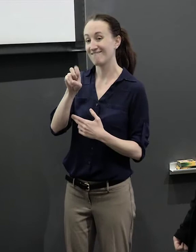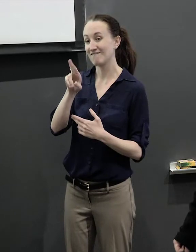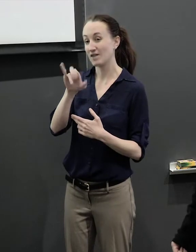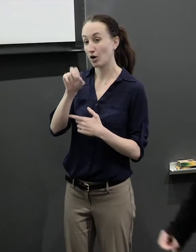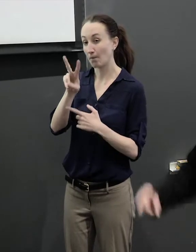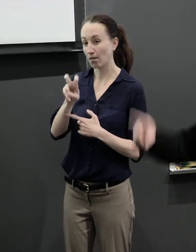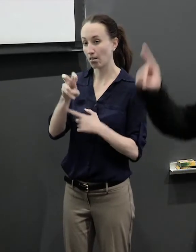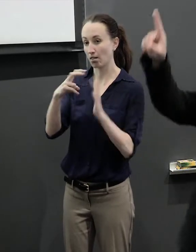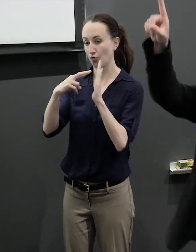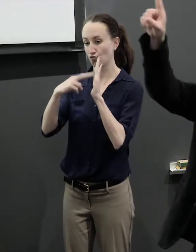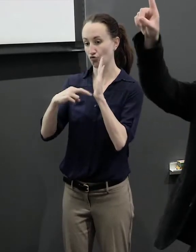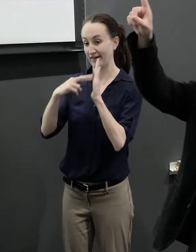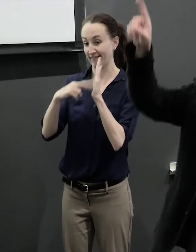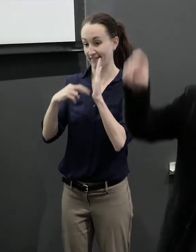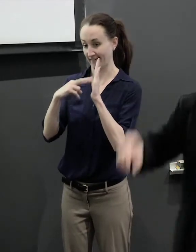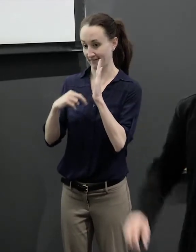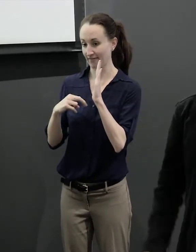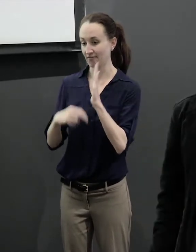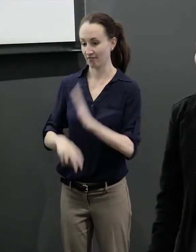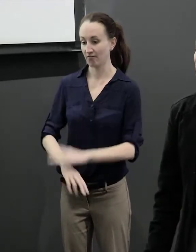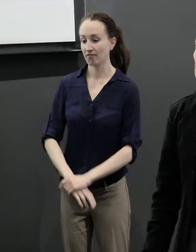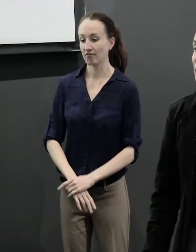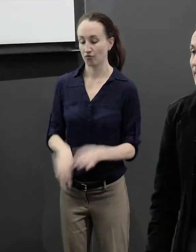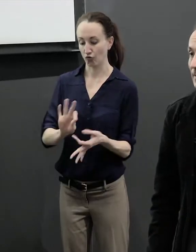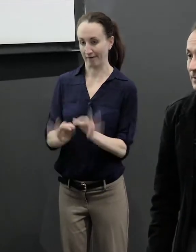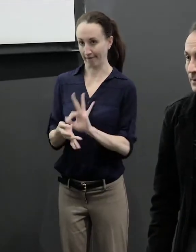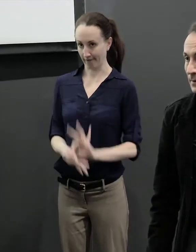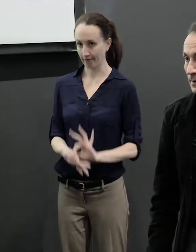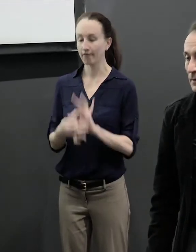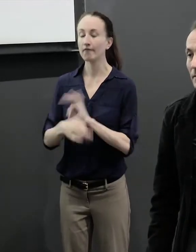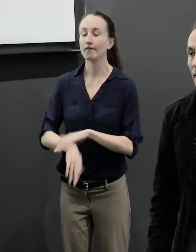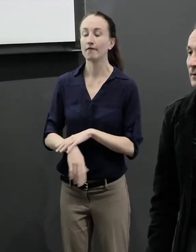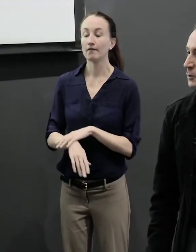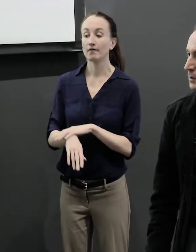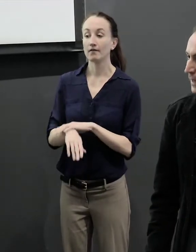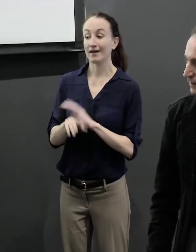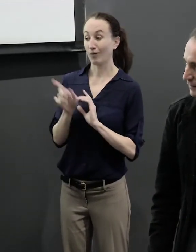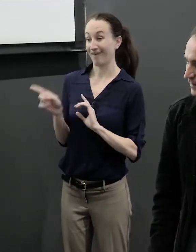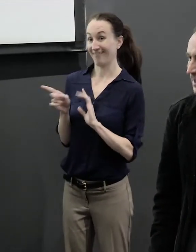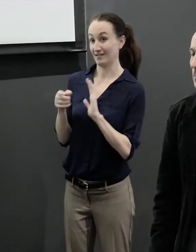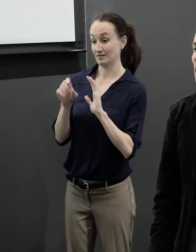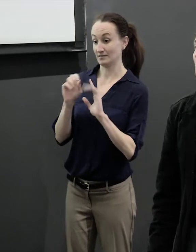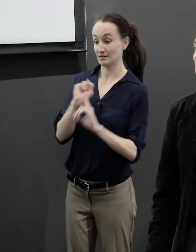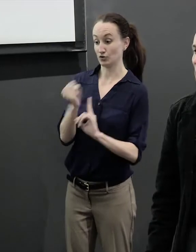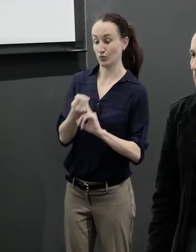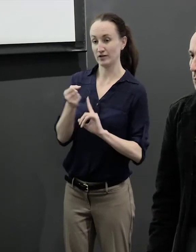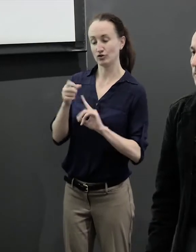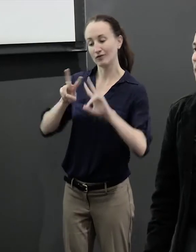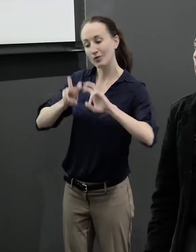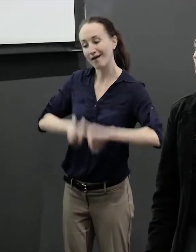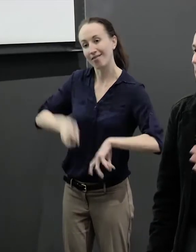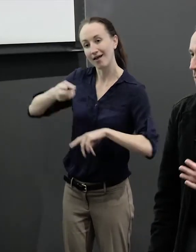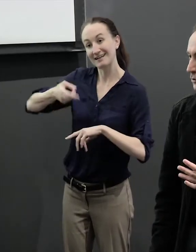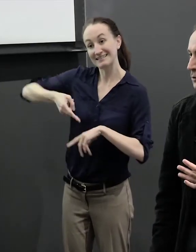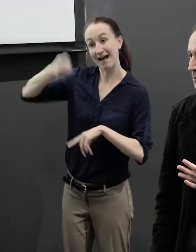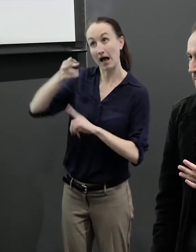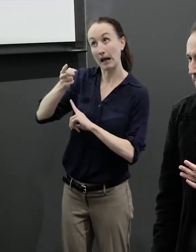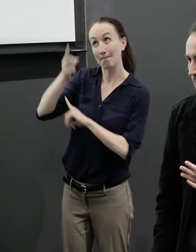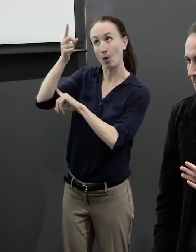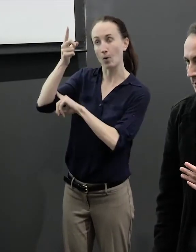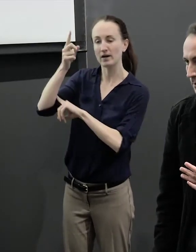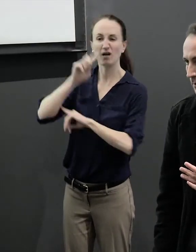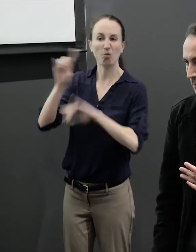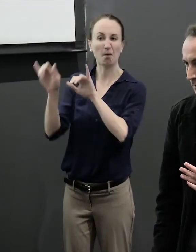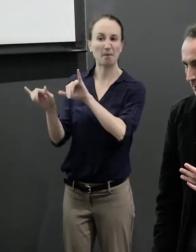But as far as I can tell, if you look at high pointing, in this case, it will behave the same whether you have a reflexive or